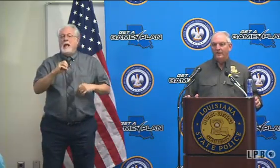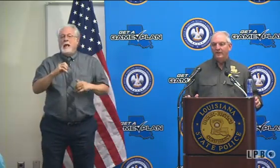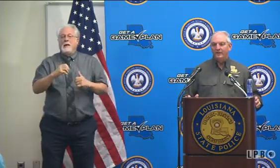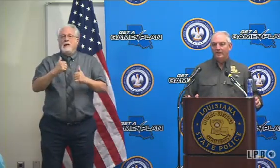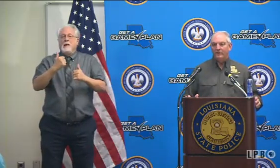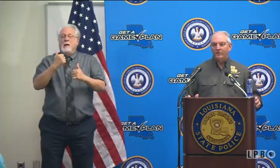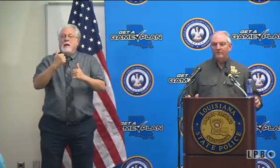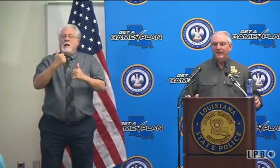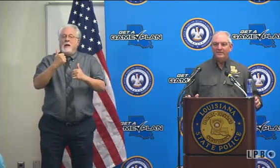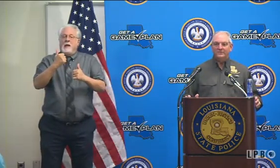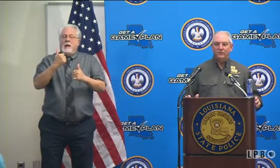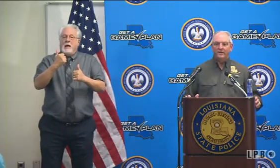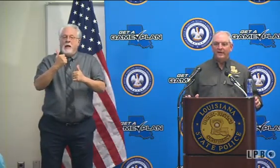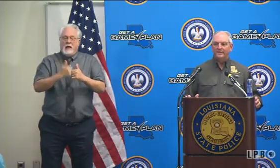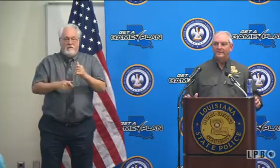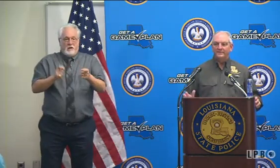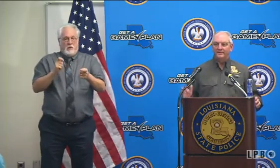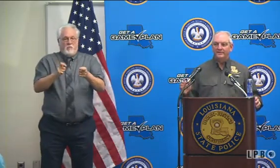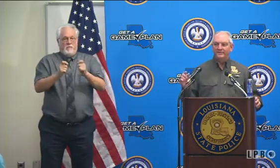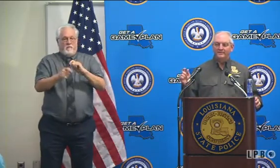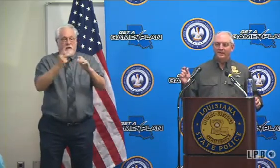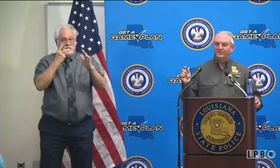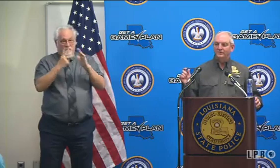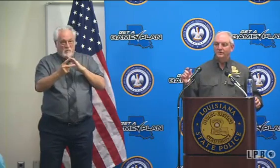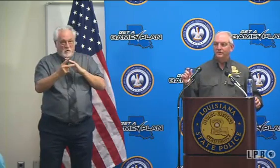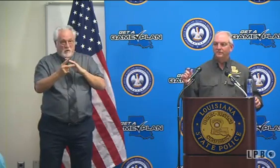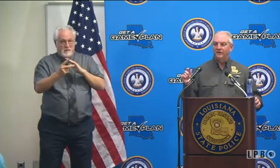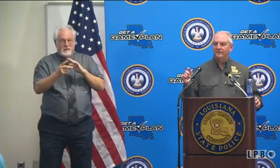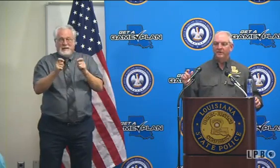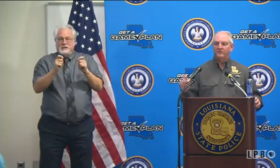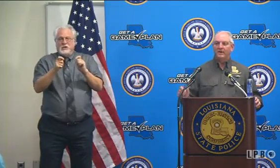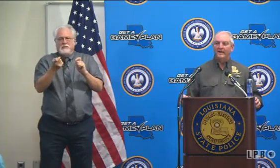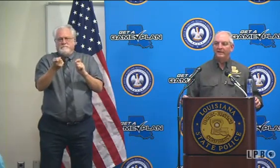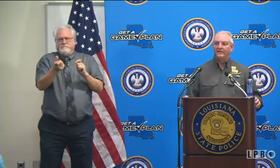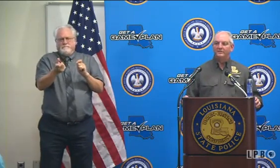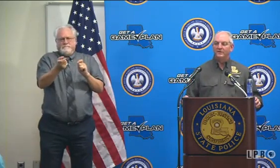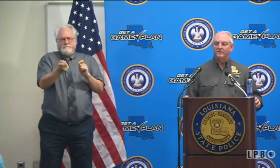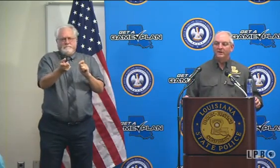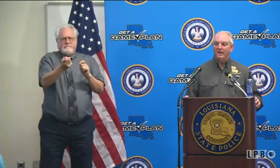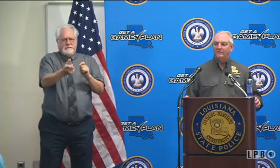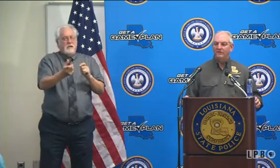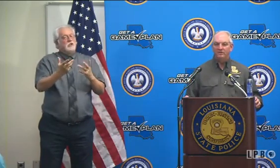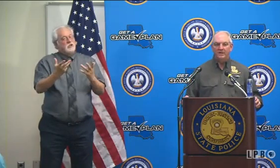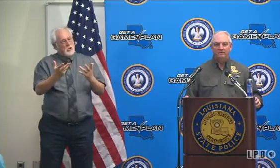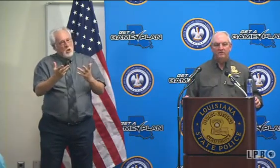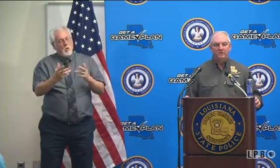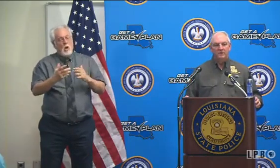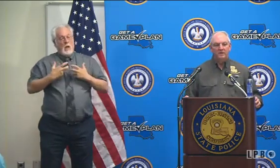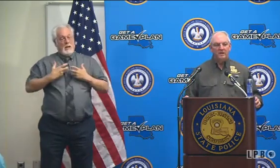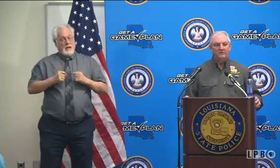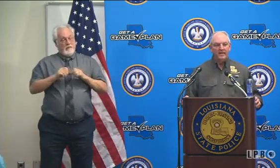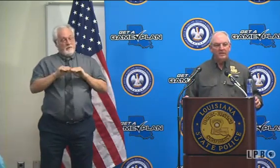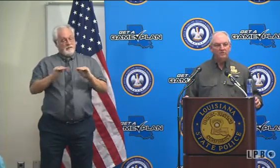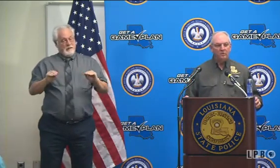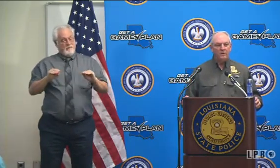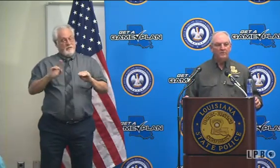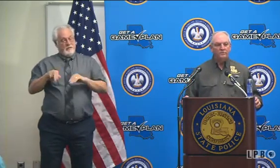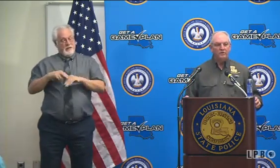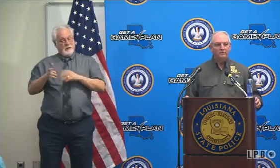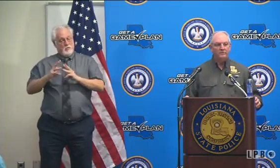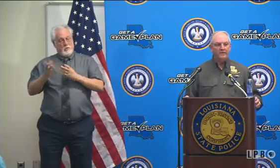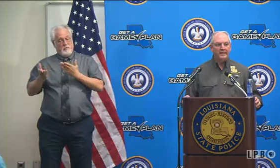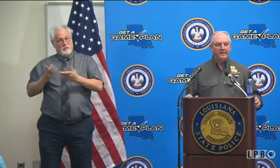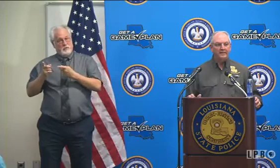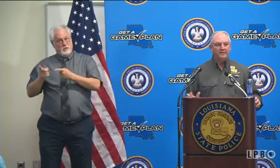every revised forecast the changes are just very, very slight. And so the confidence level of the National